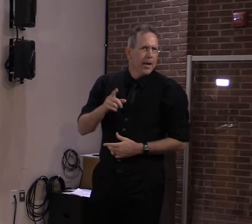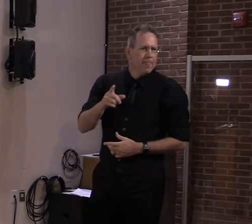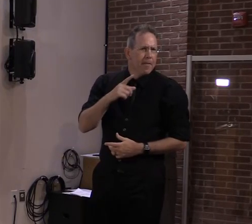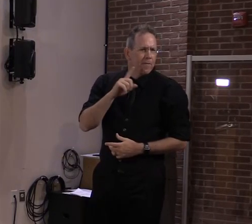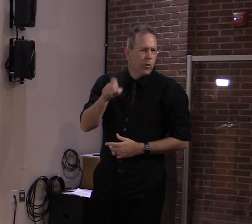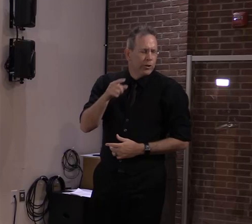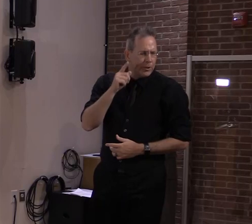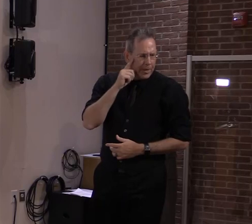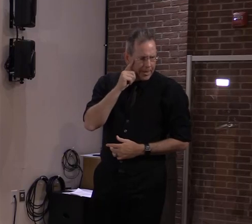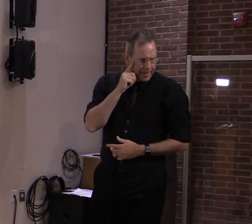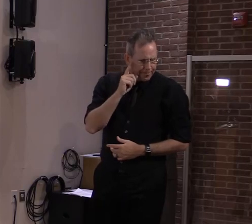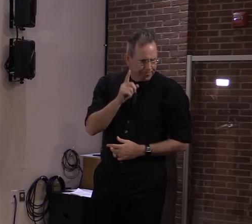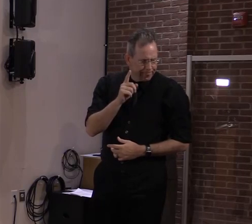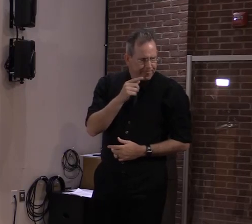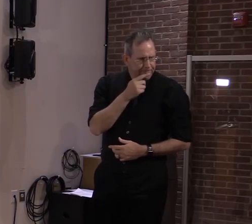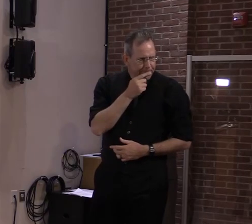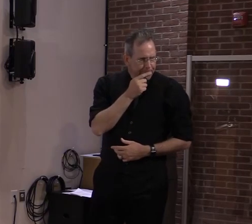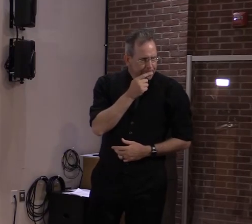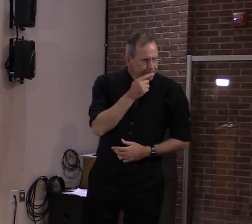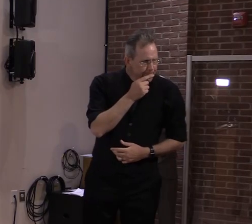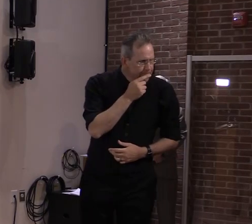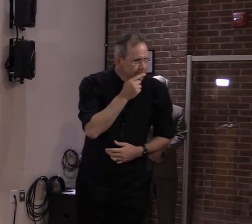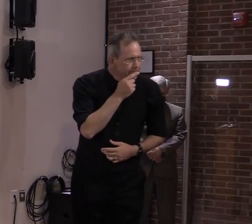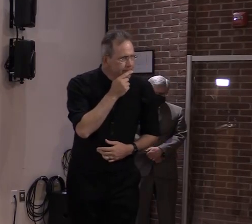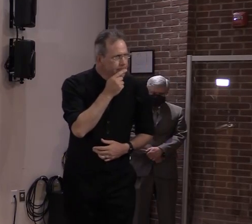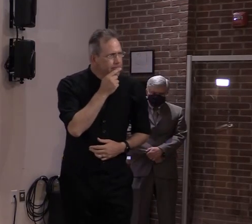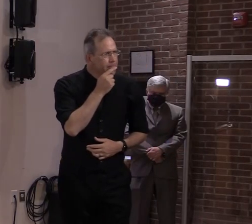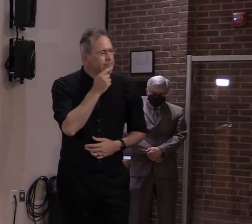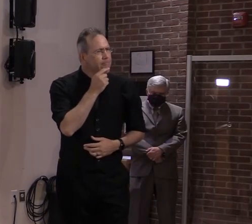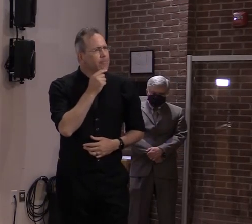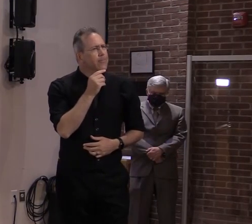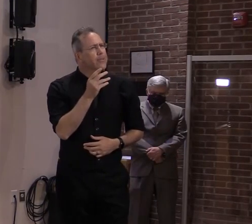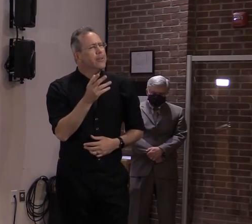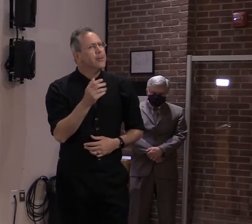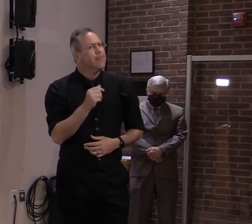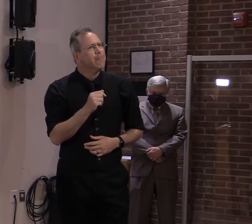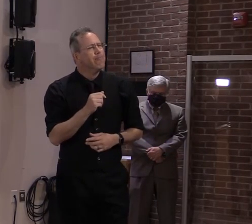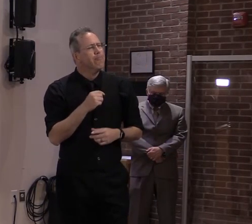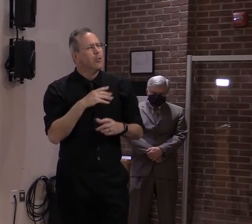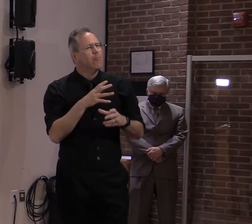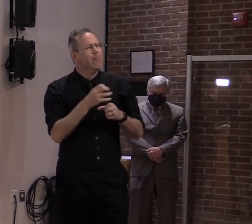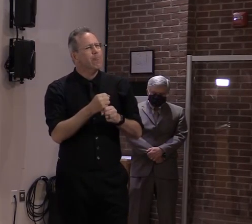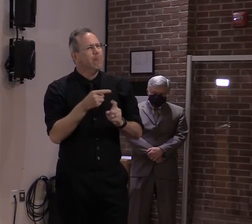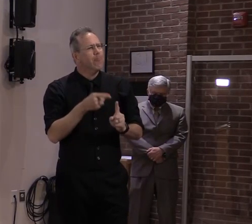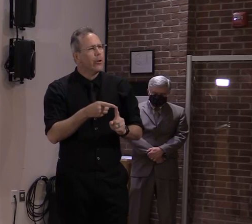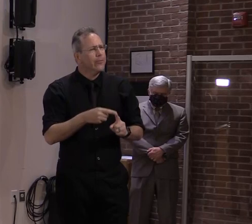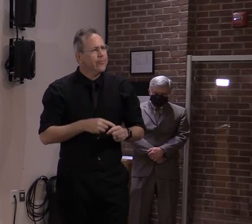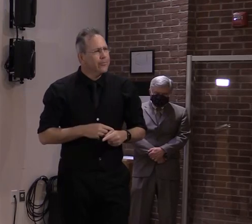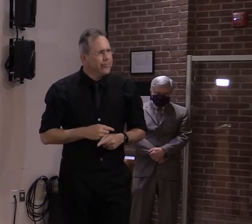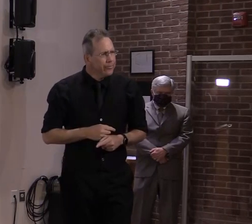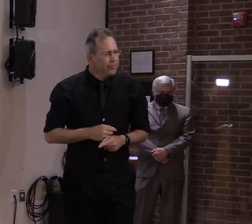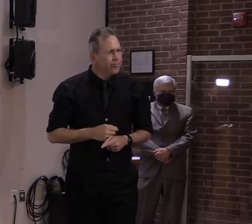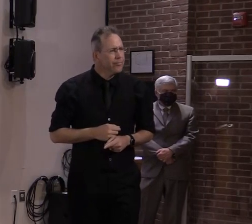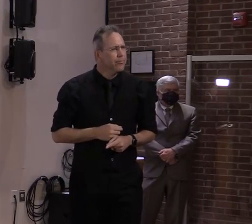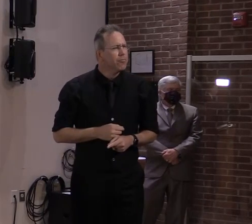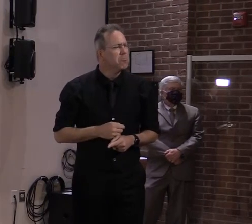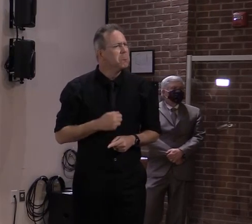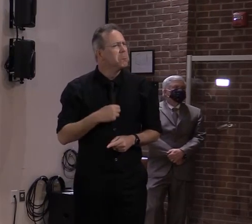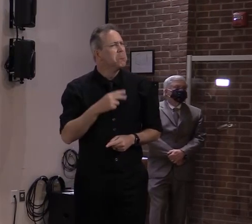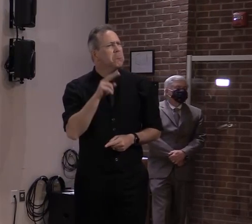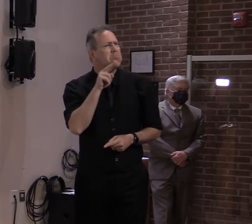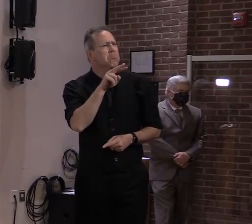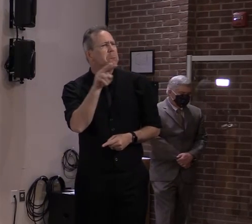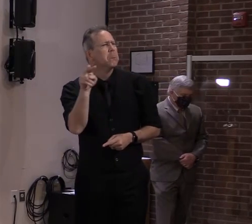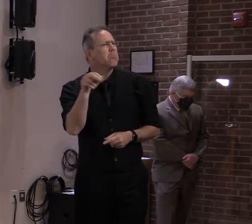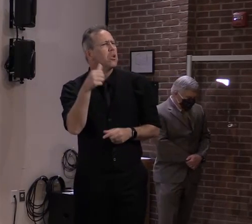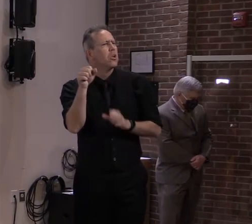about the, this is another unrelated question. Oh, I guess about this, do you know if other states are seeking to have the federal